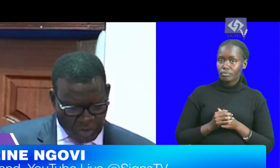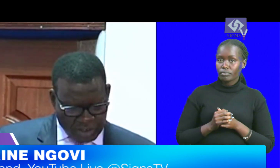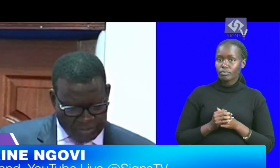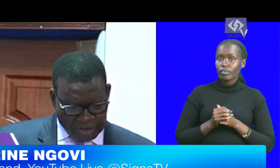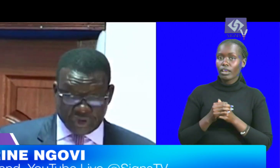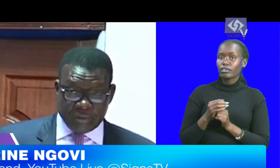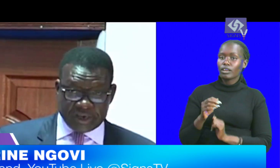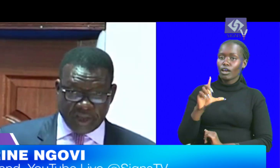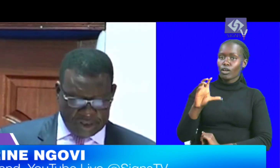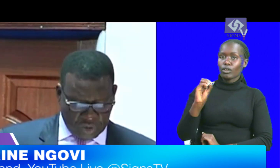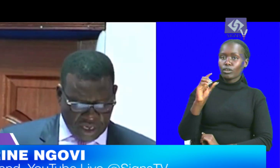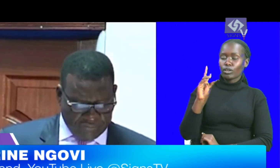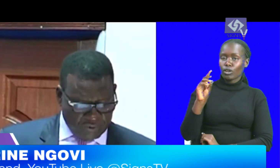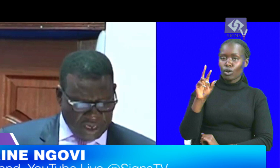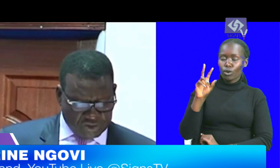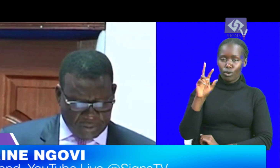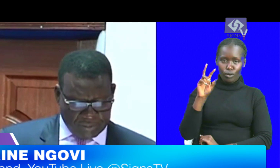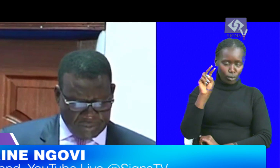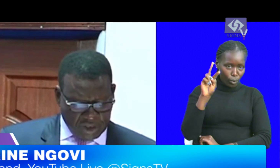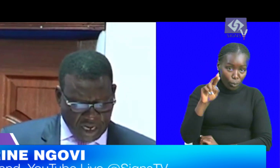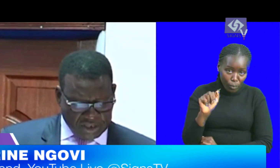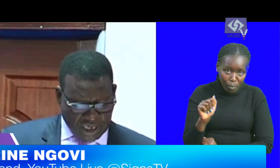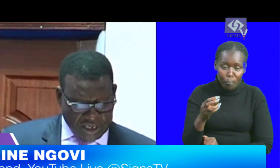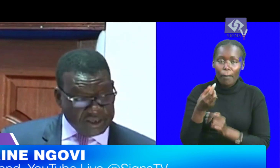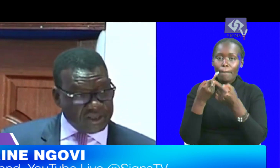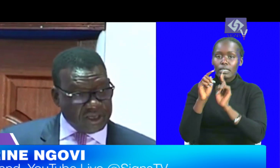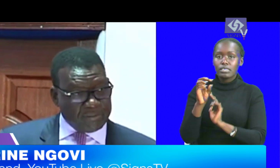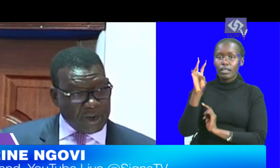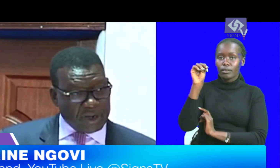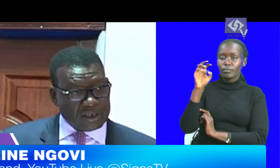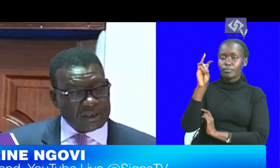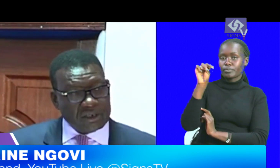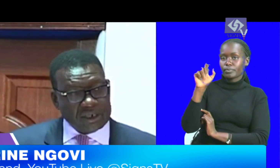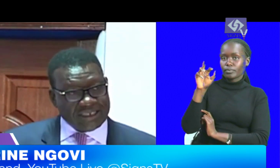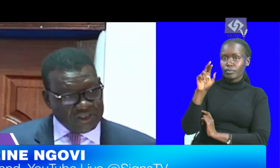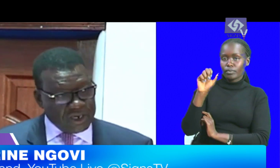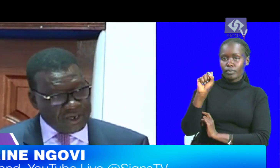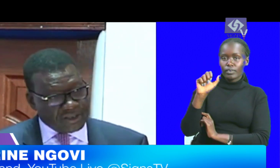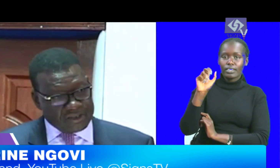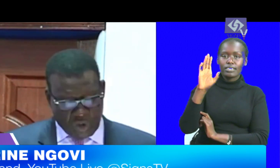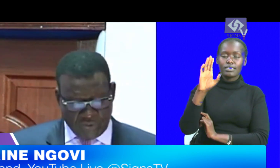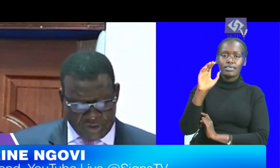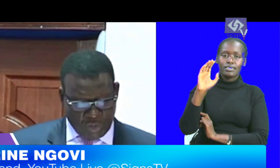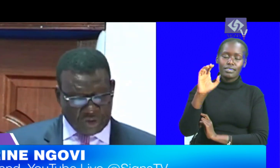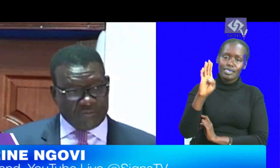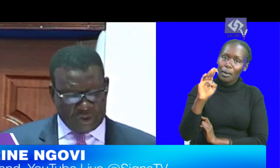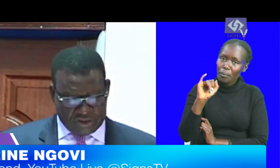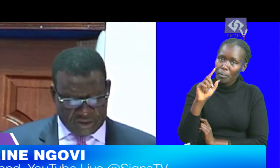Lodwar but also in Marsabit, we had some challenges. The power diesel generators, one of them went off, which is